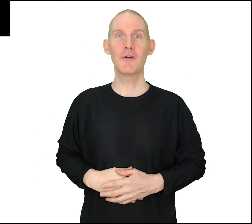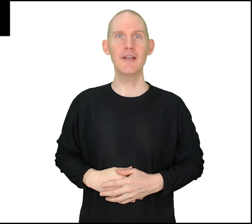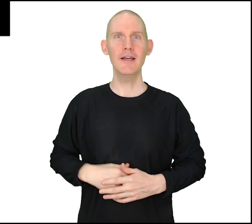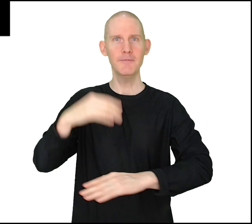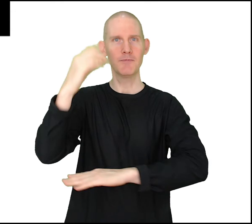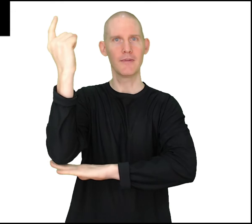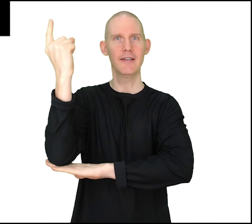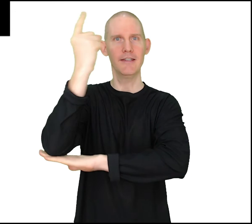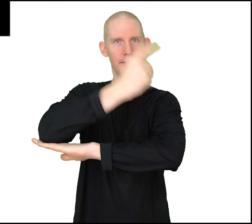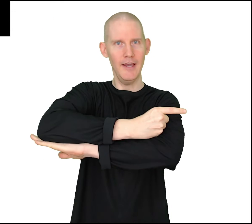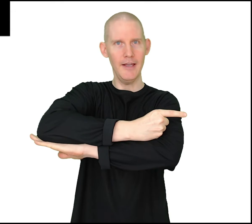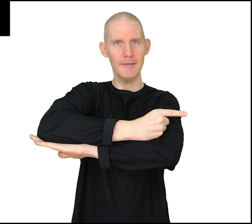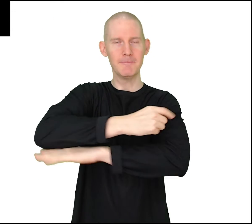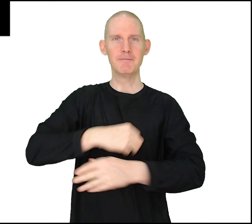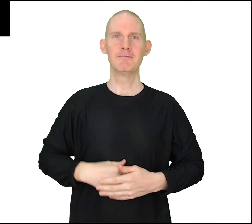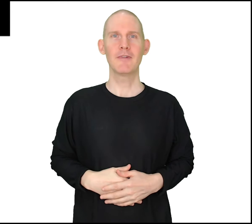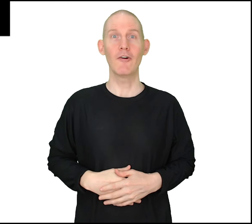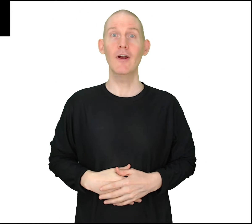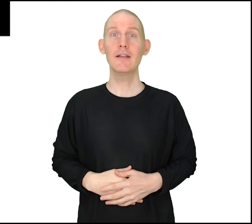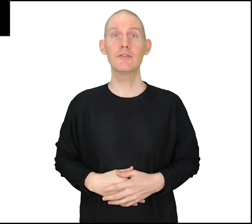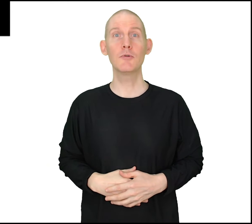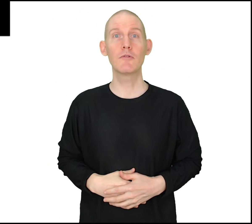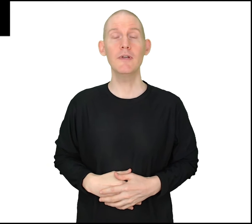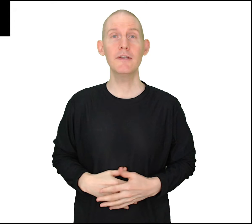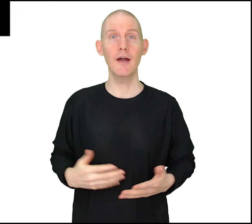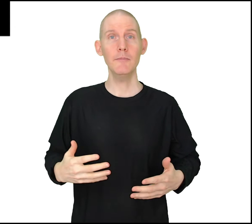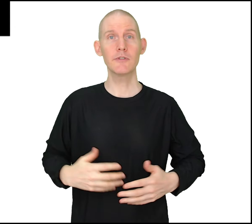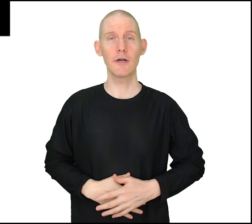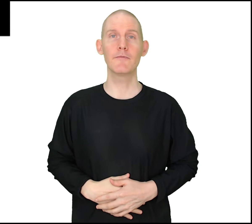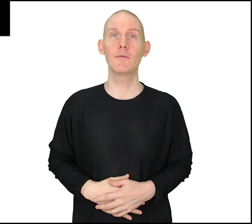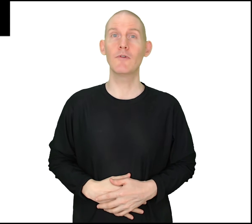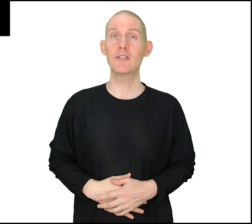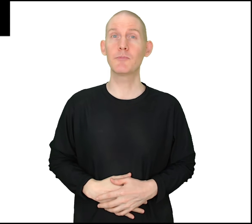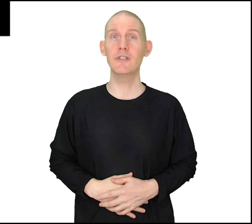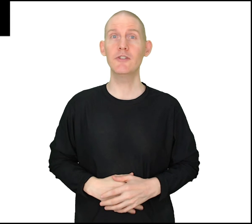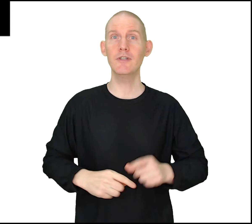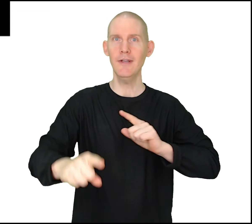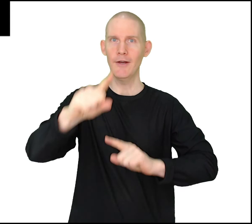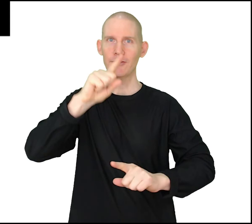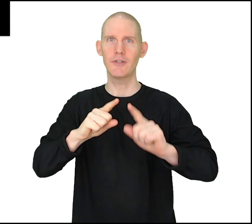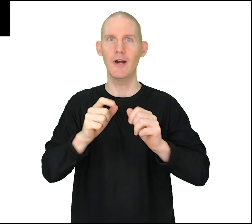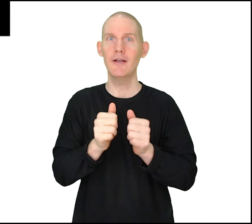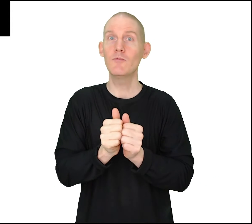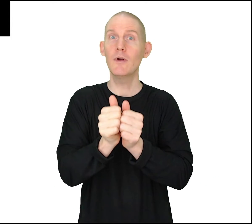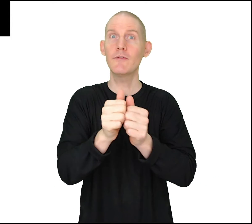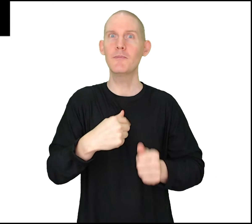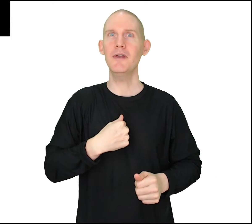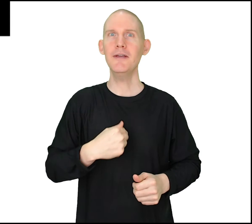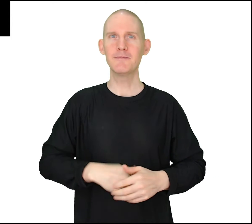again, day. All right, let's do it 3 times, starting from the rest position. Sign with me. Here we